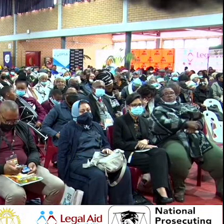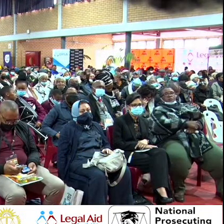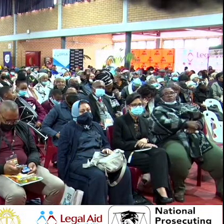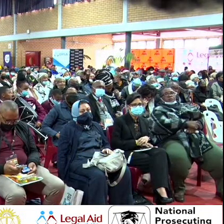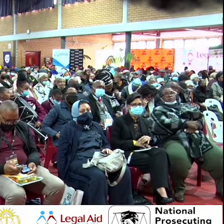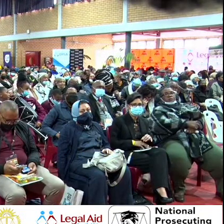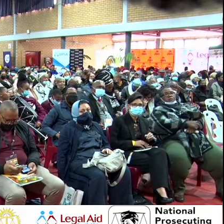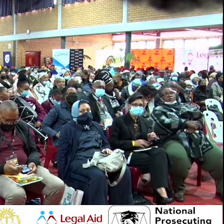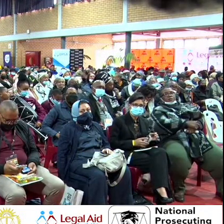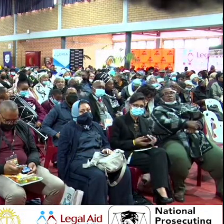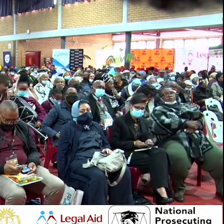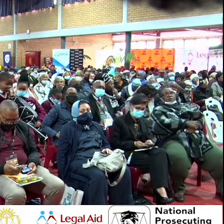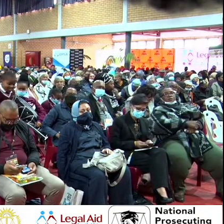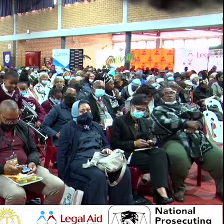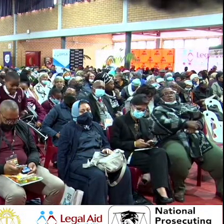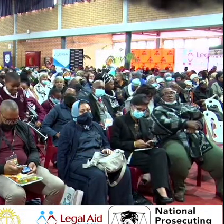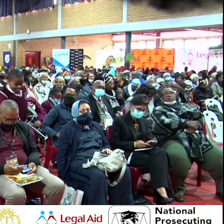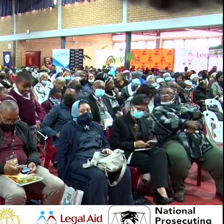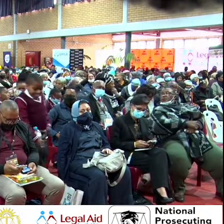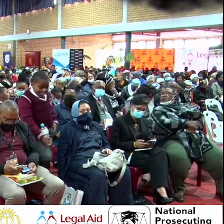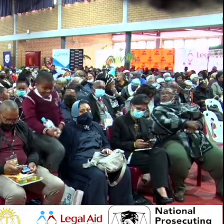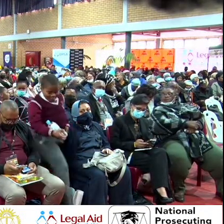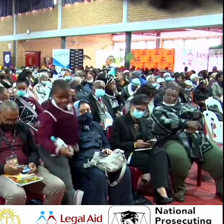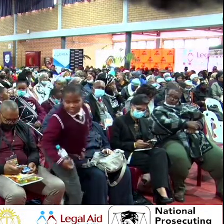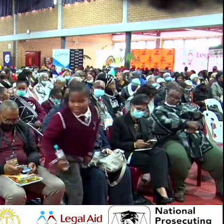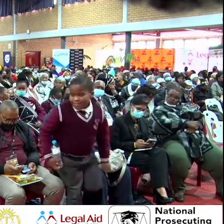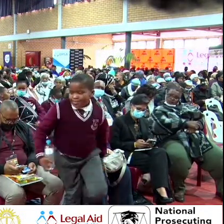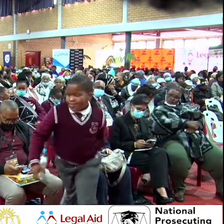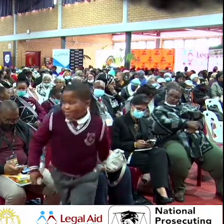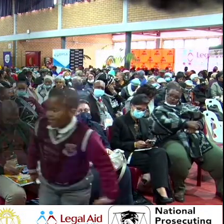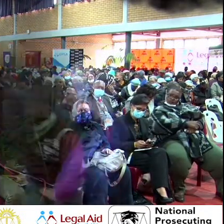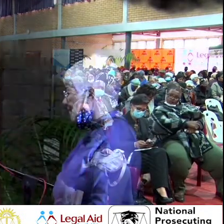Mrs. Brenda Marshall. From Miss